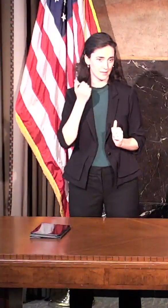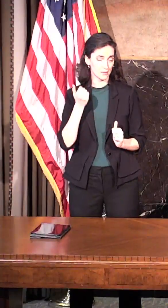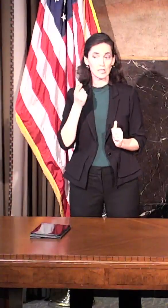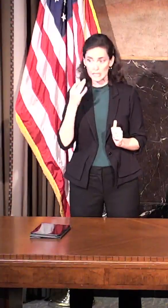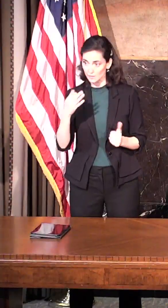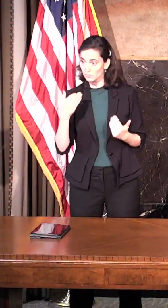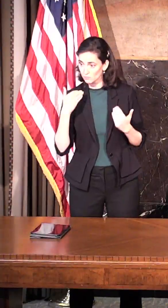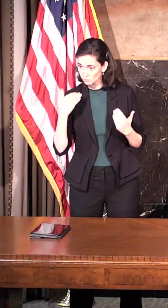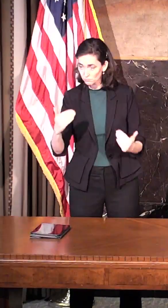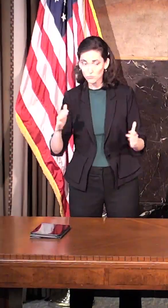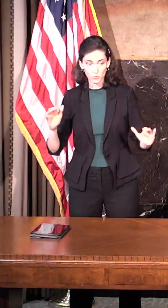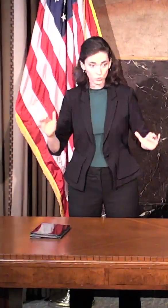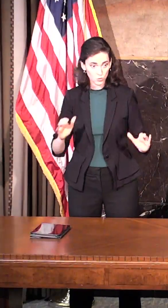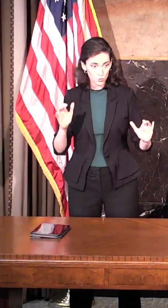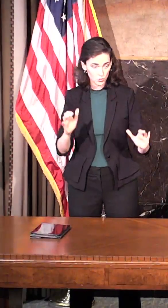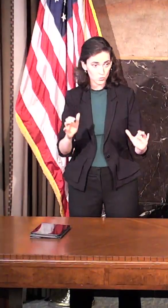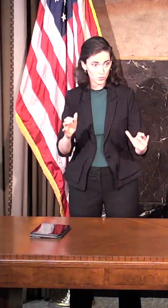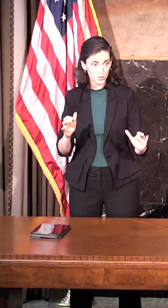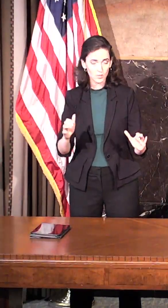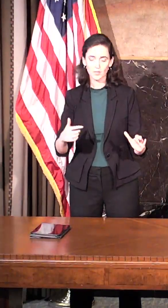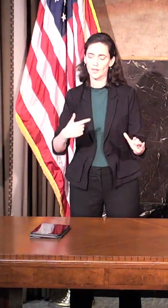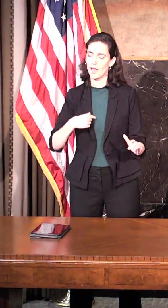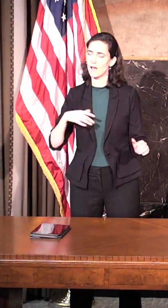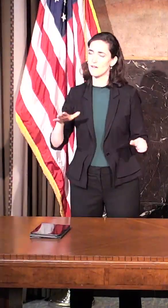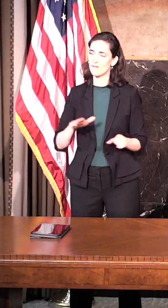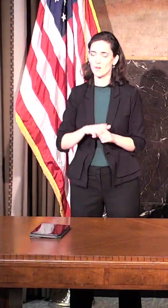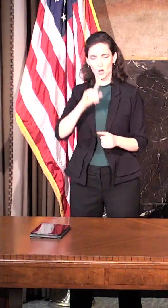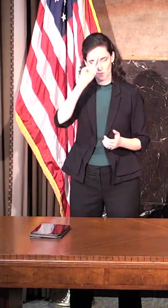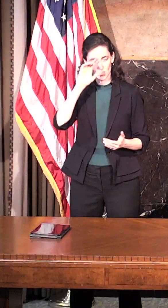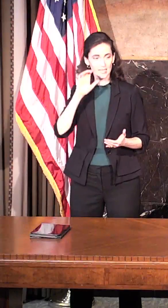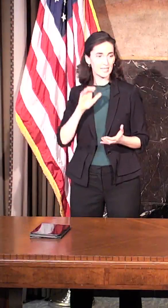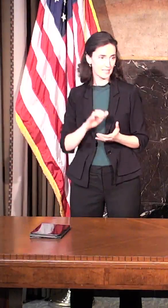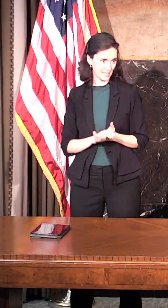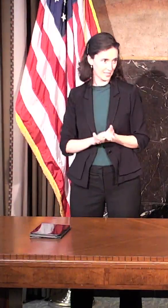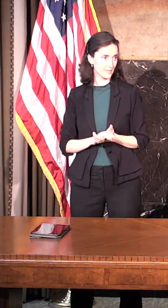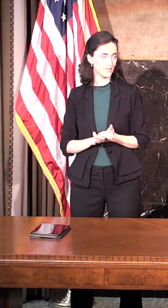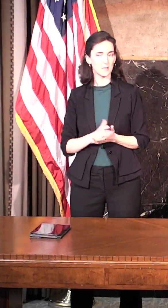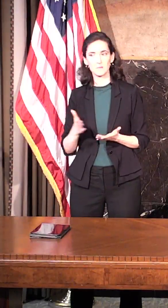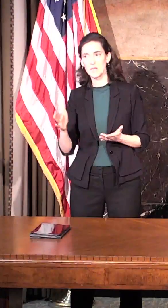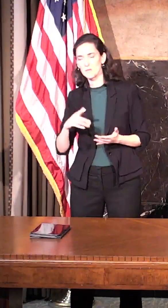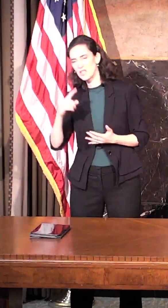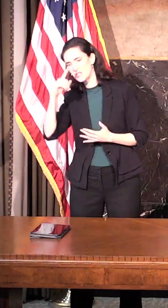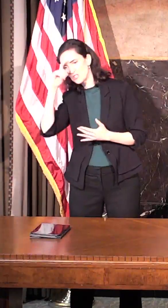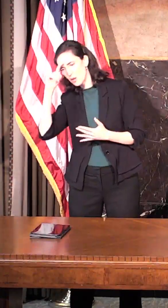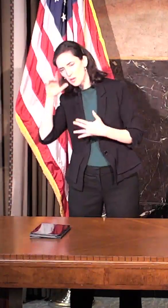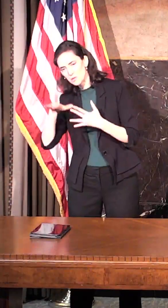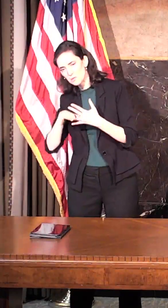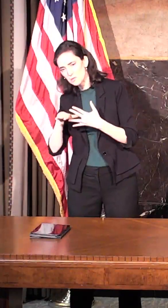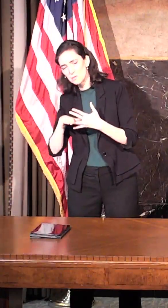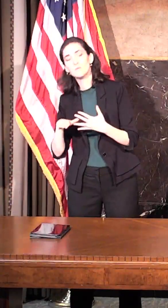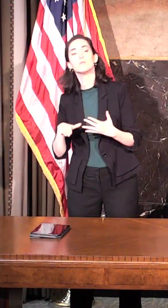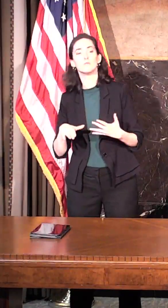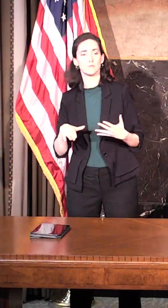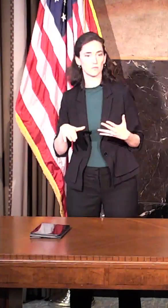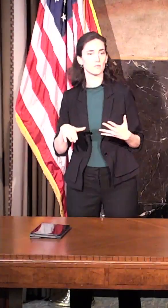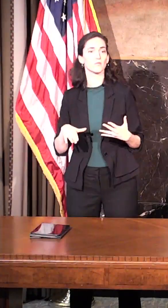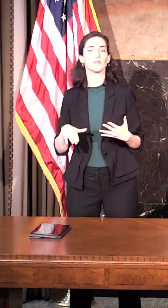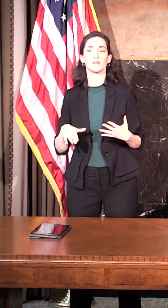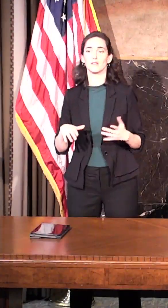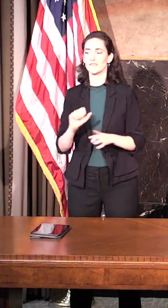that, I am absolutely convinced that sometime midsummer or so, we're going to be in a much,